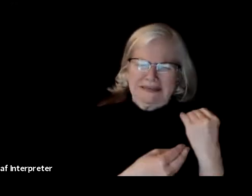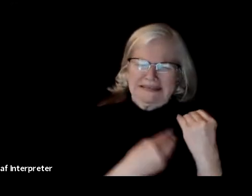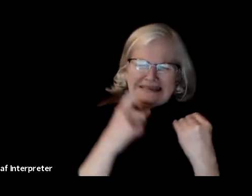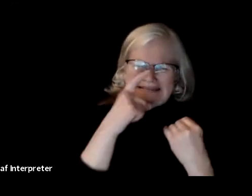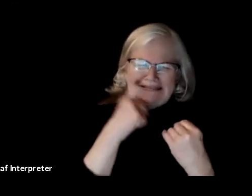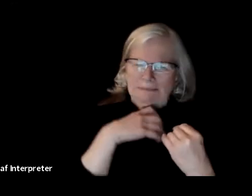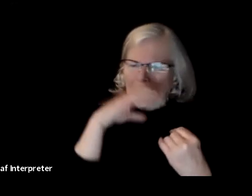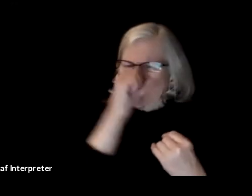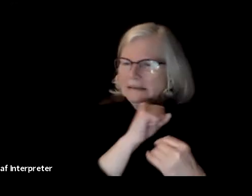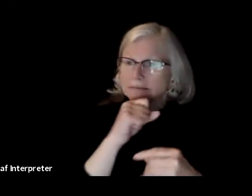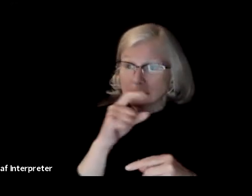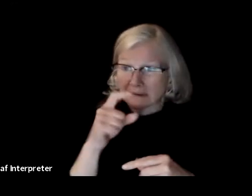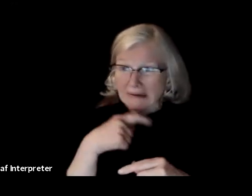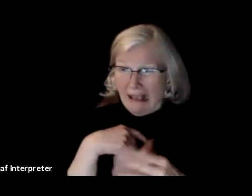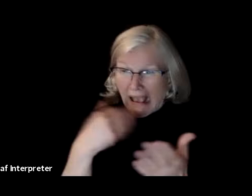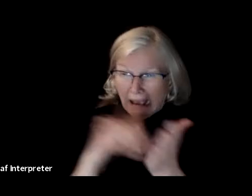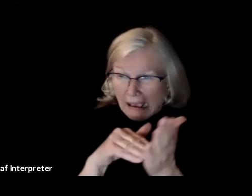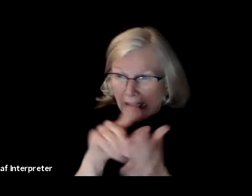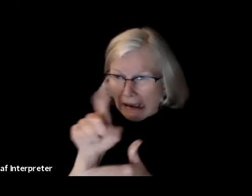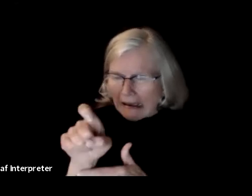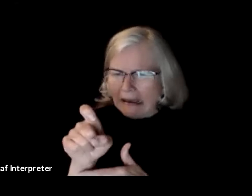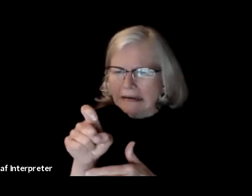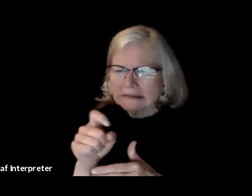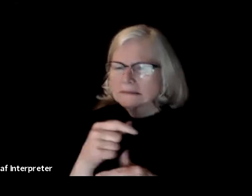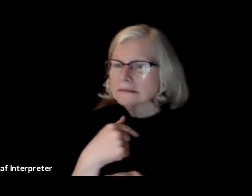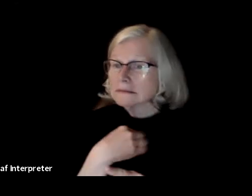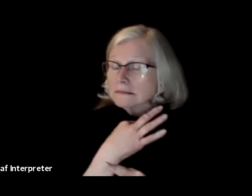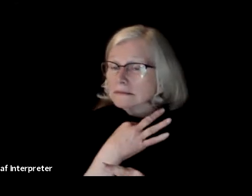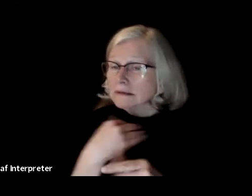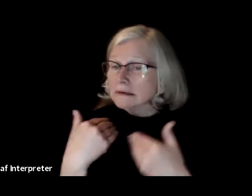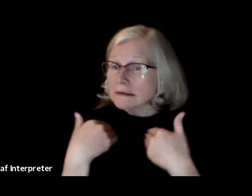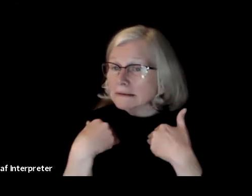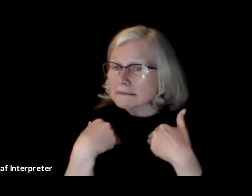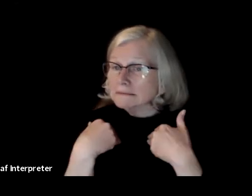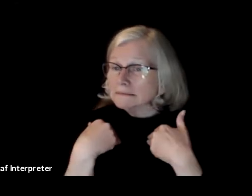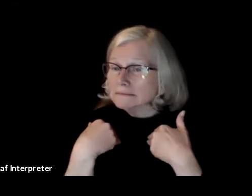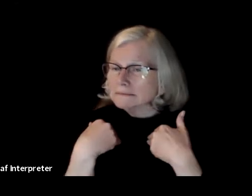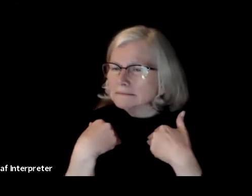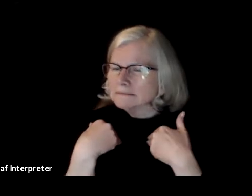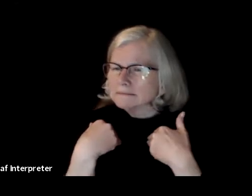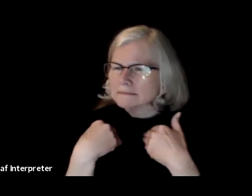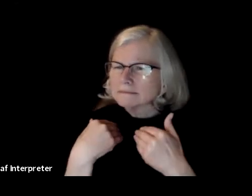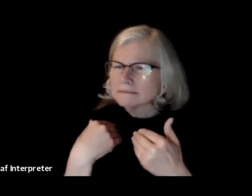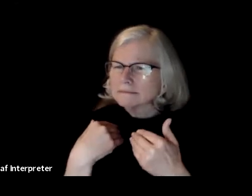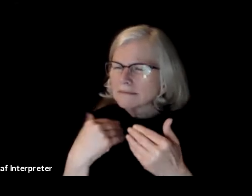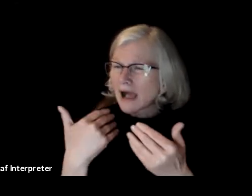number on how many UK variant cases have been identified in the state.